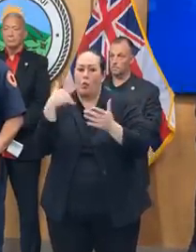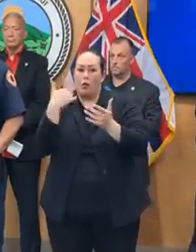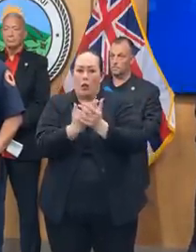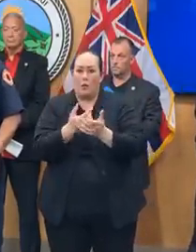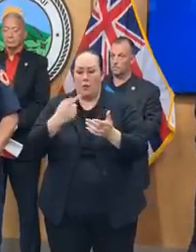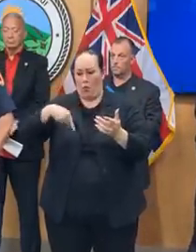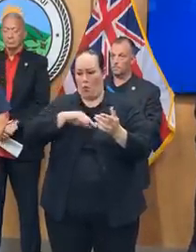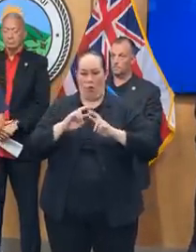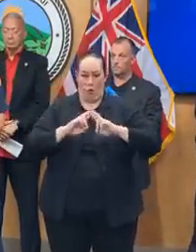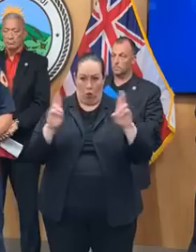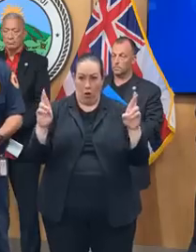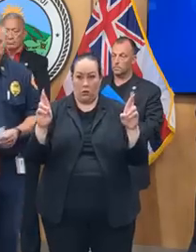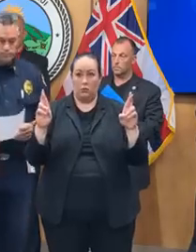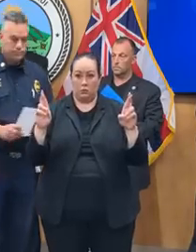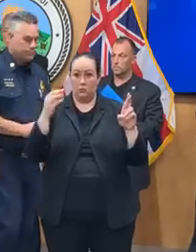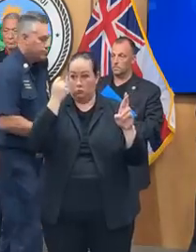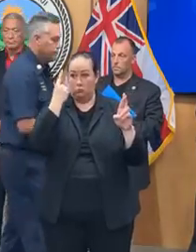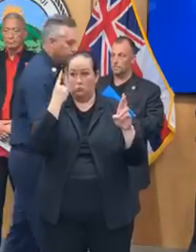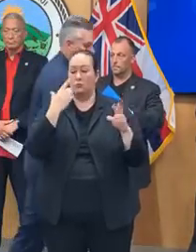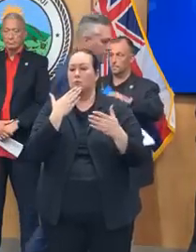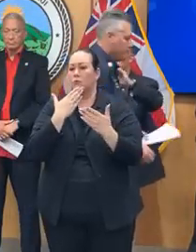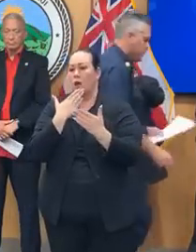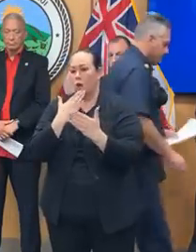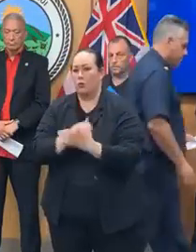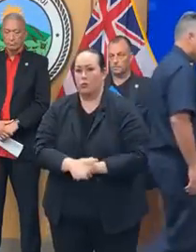it. Mahalo.